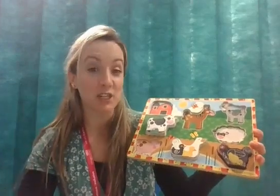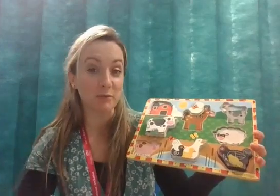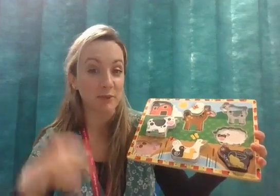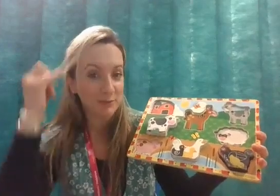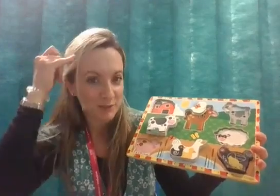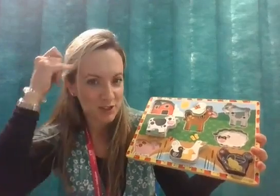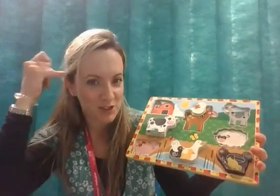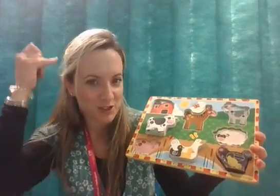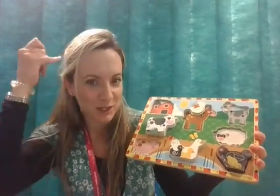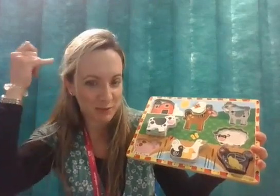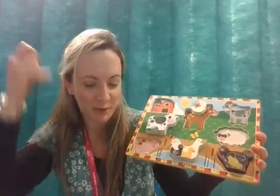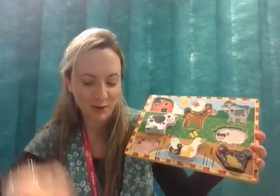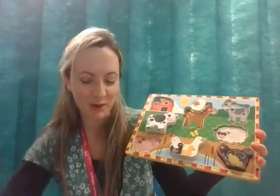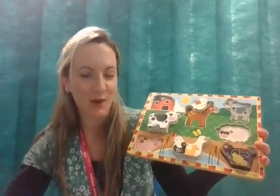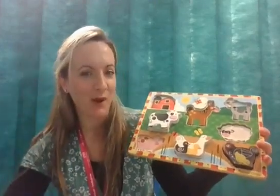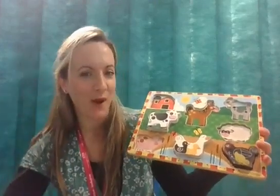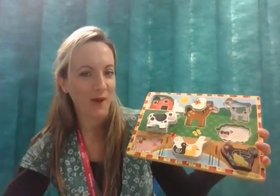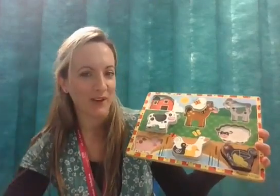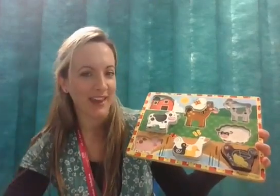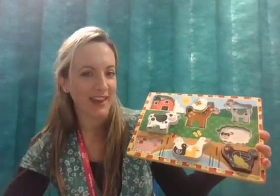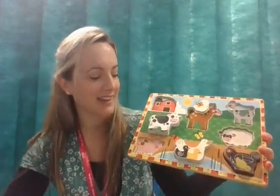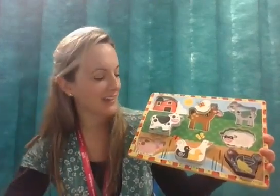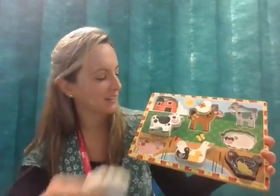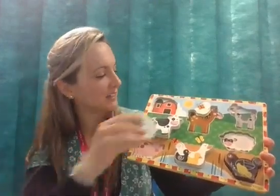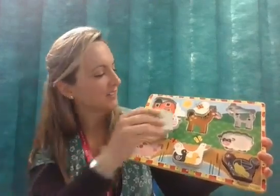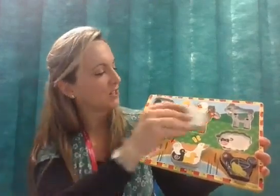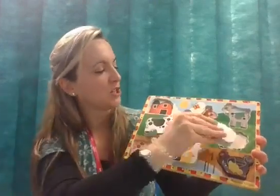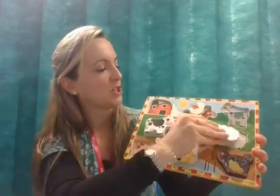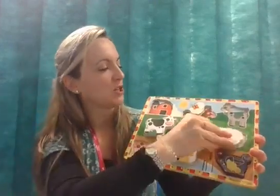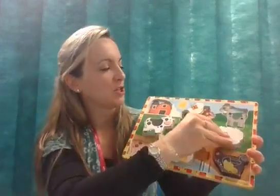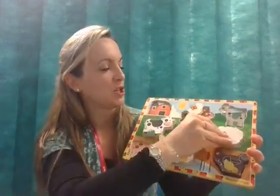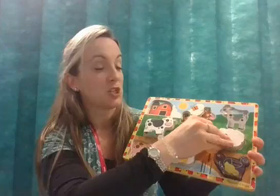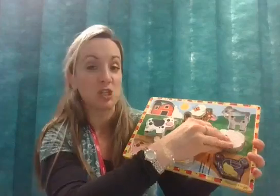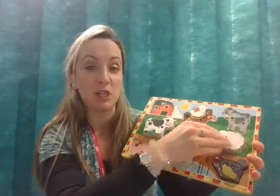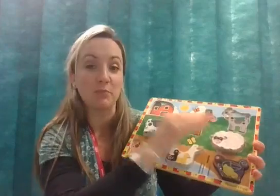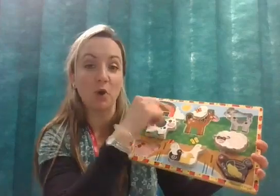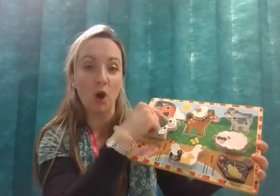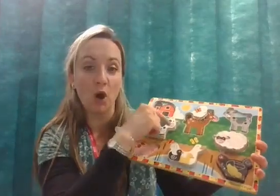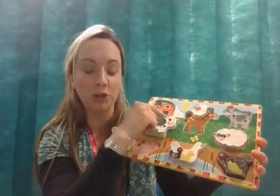Sheep. Sheep. Okay. Sheep on.